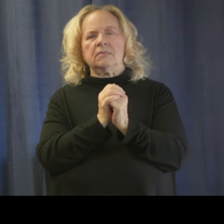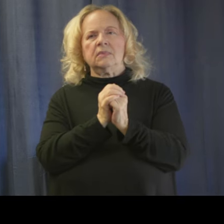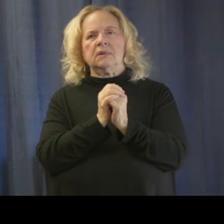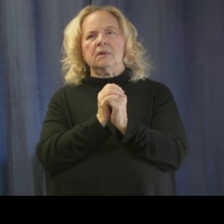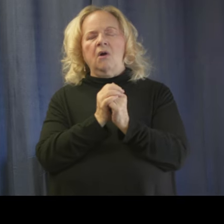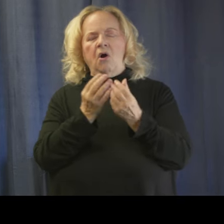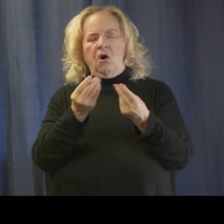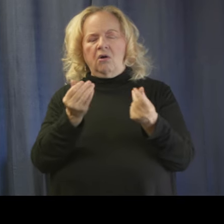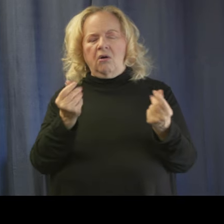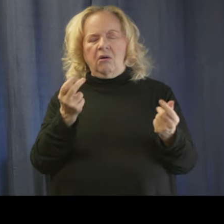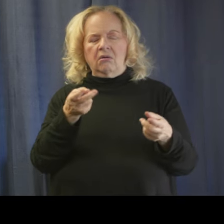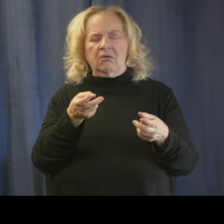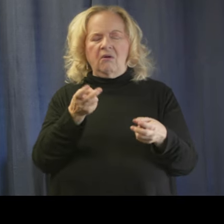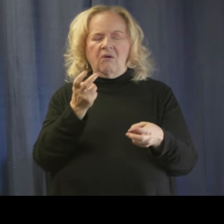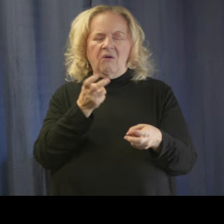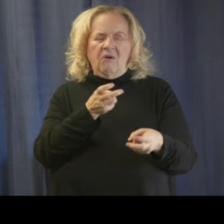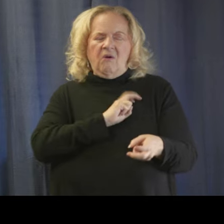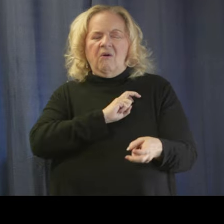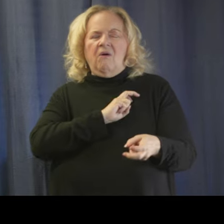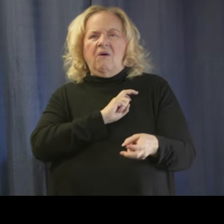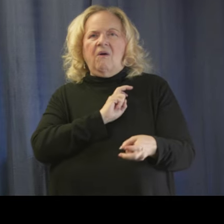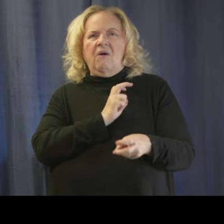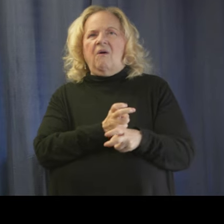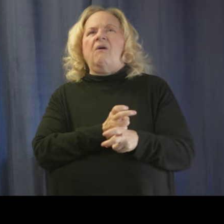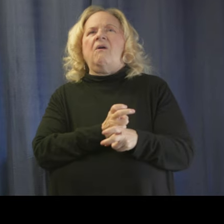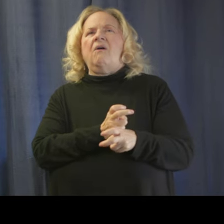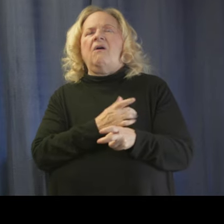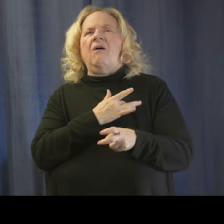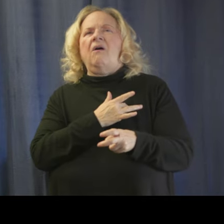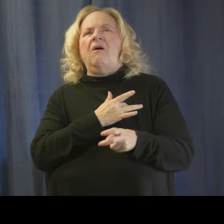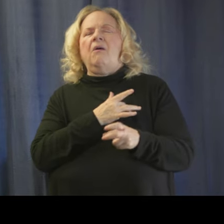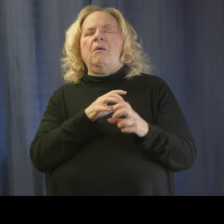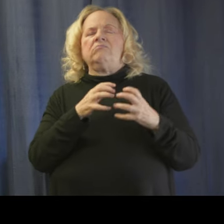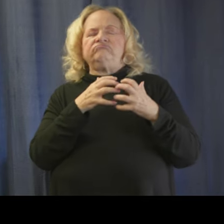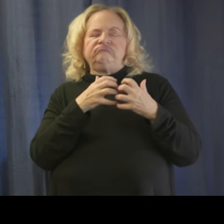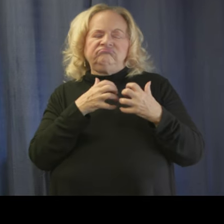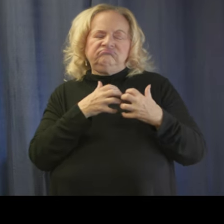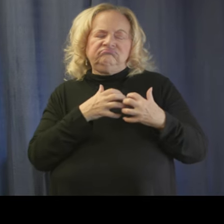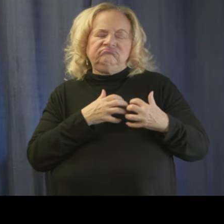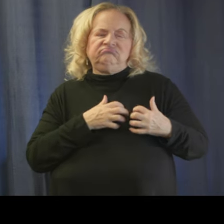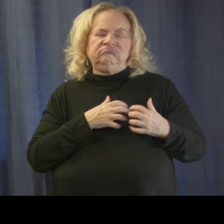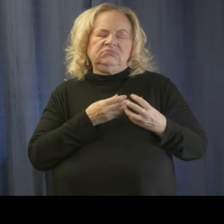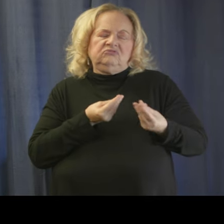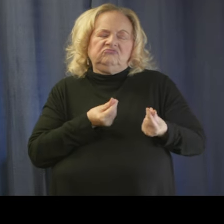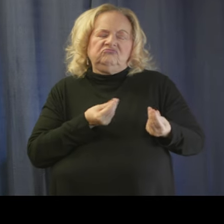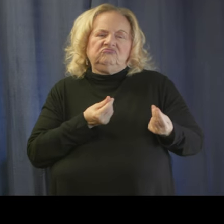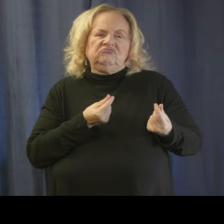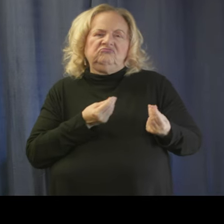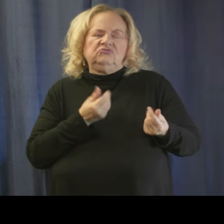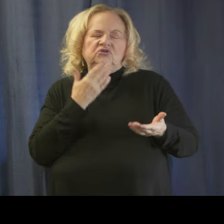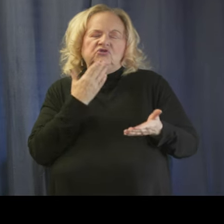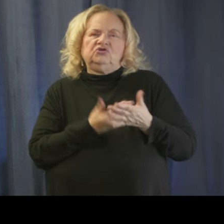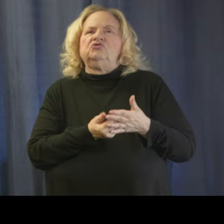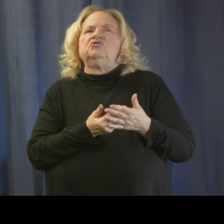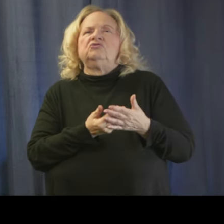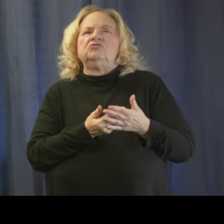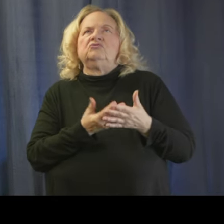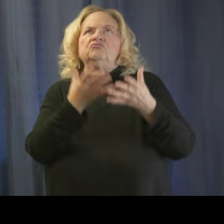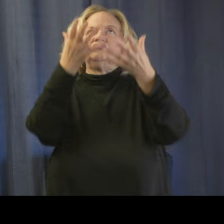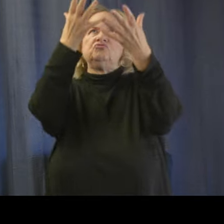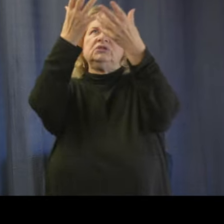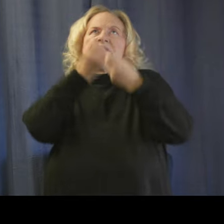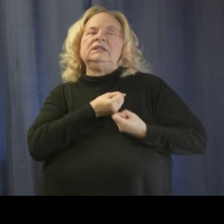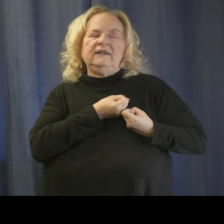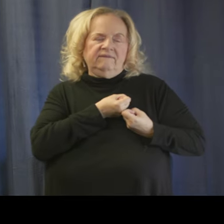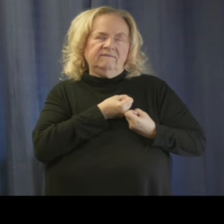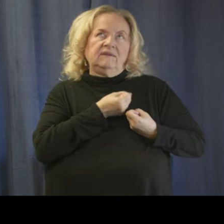the fallow ground of our hard hearts may be broken up even more, that we would be able to have good ground that is going